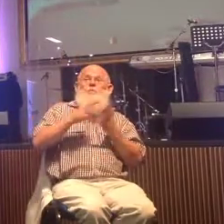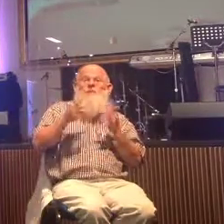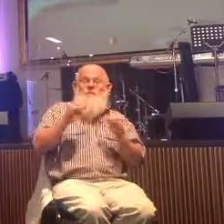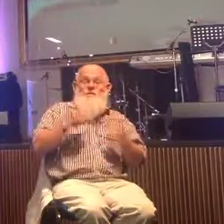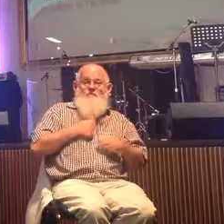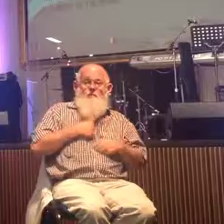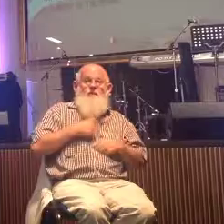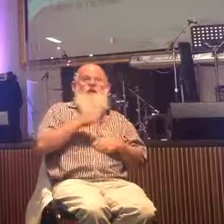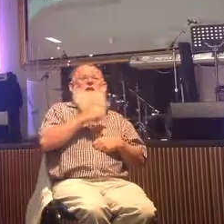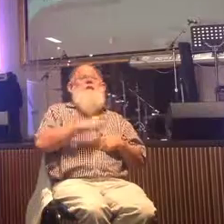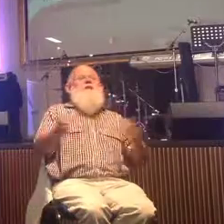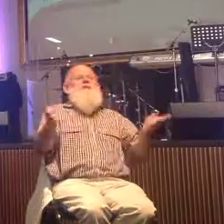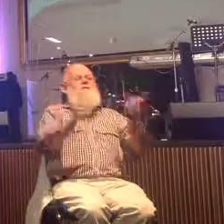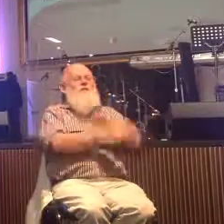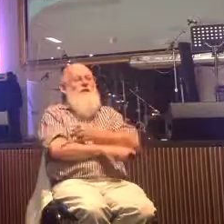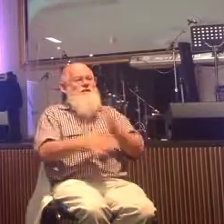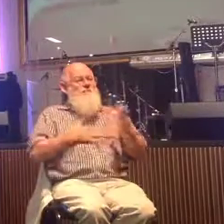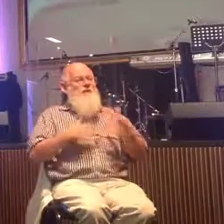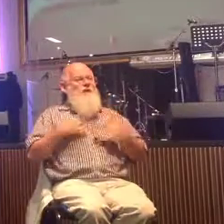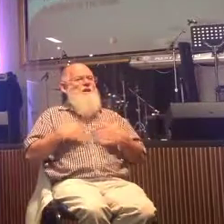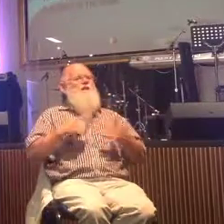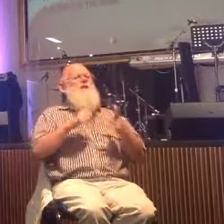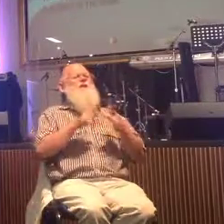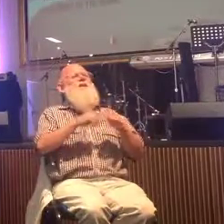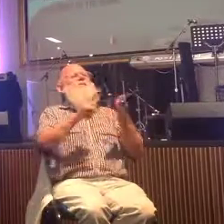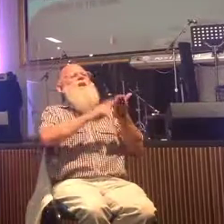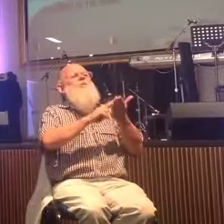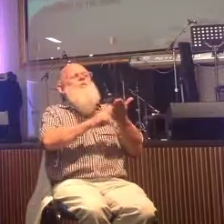If I read something in the Bible that I don't like,